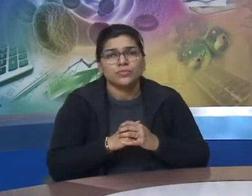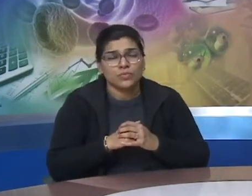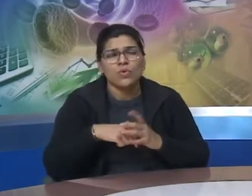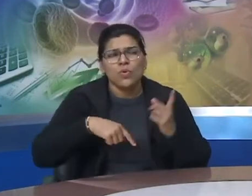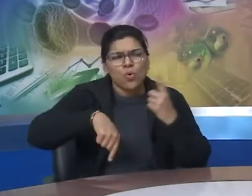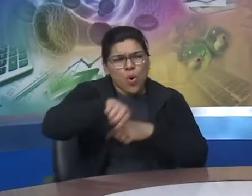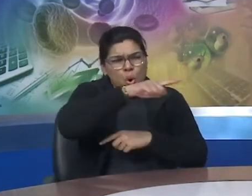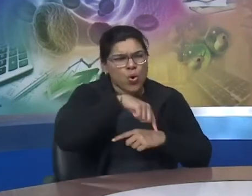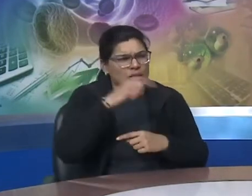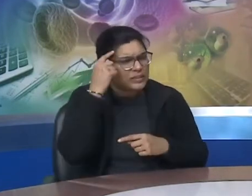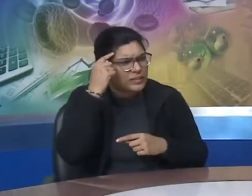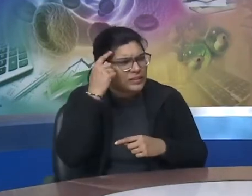You will